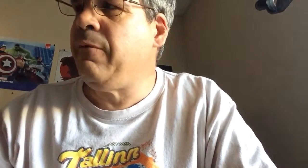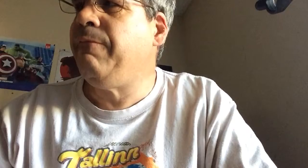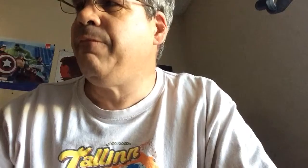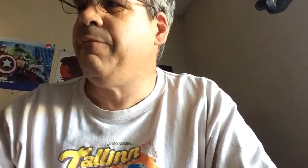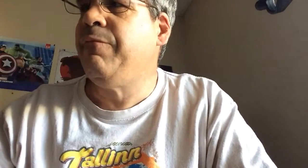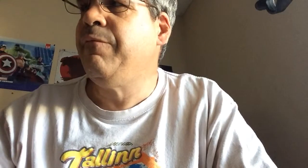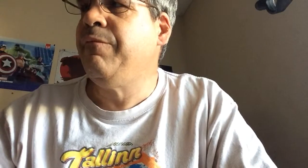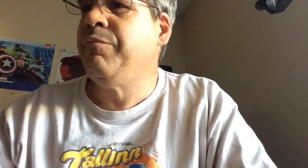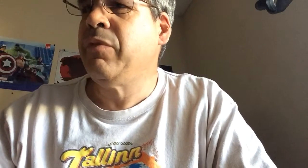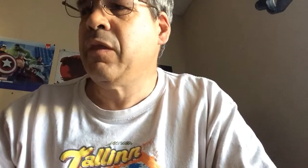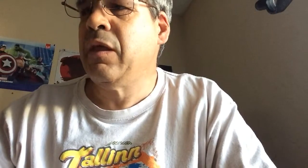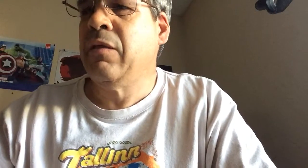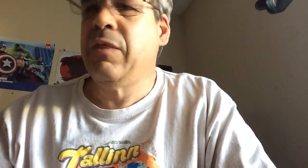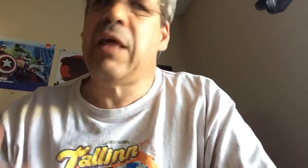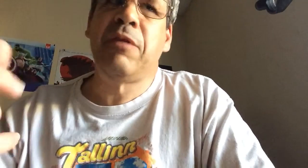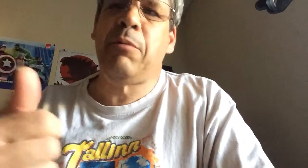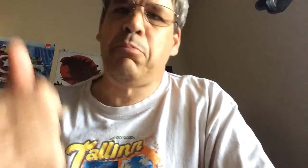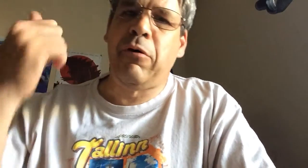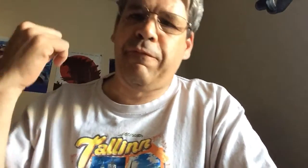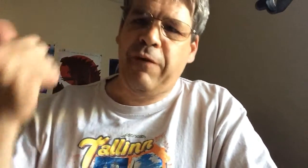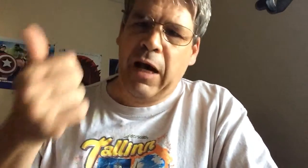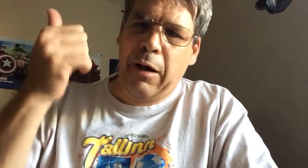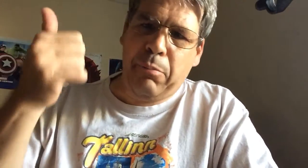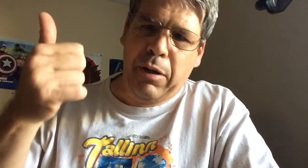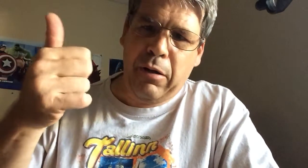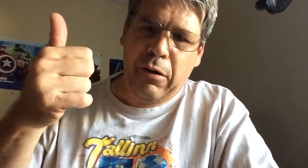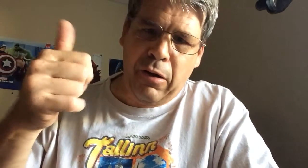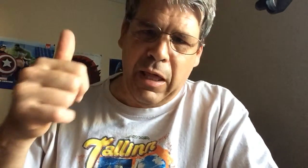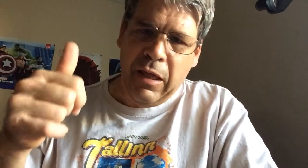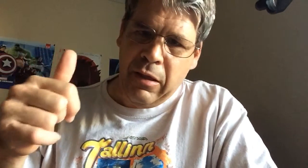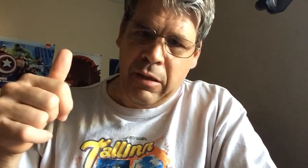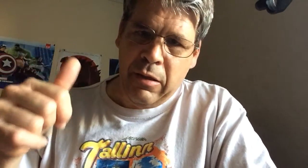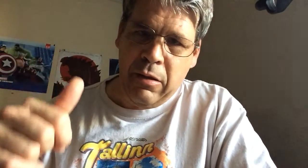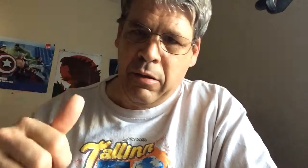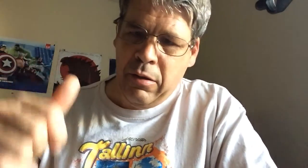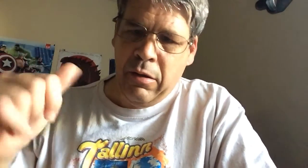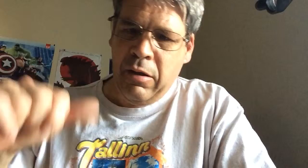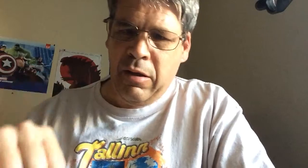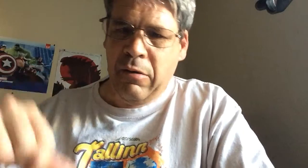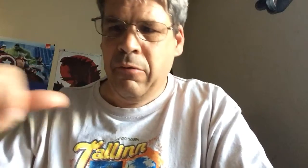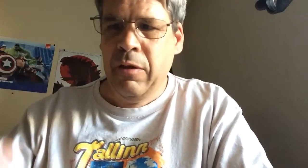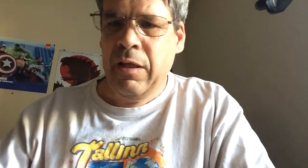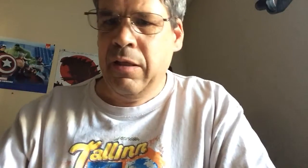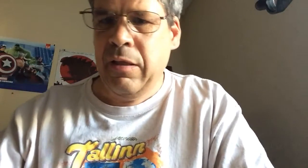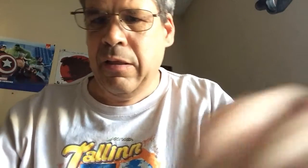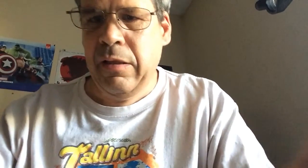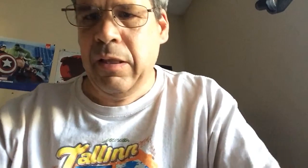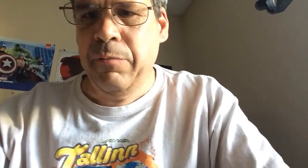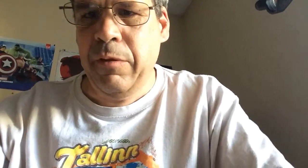one, then I move up. Okay? So